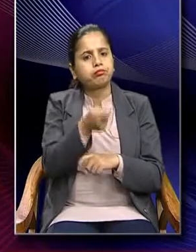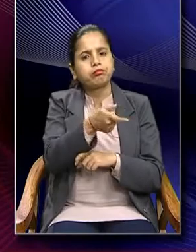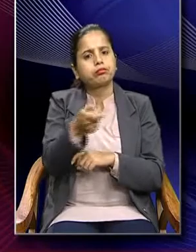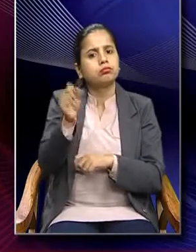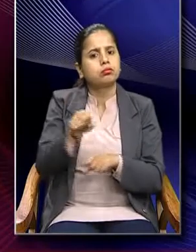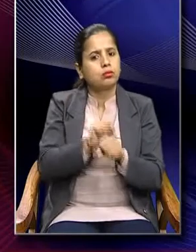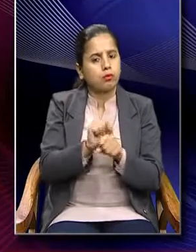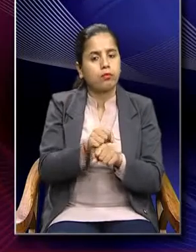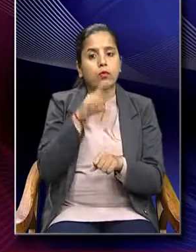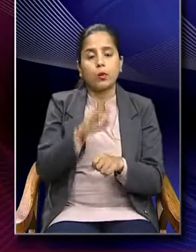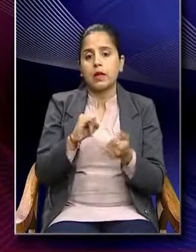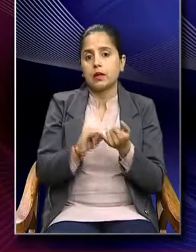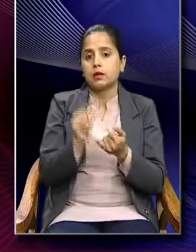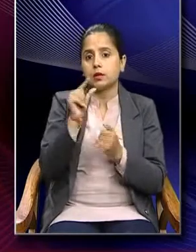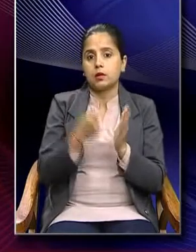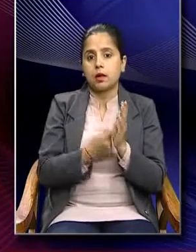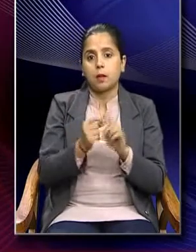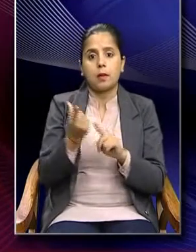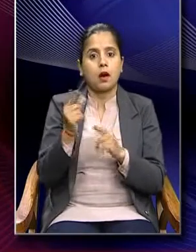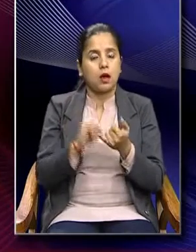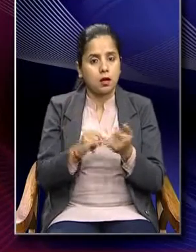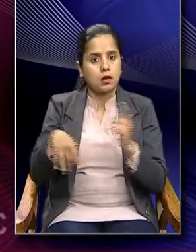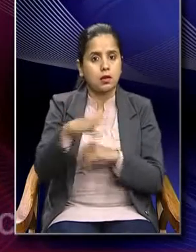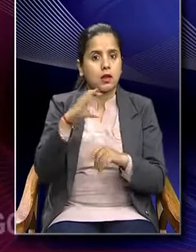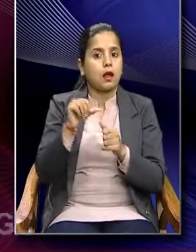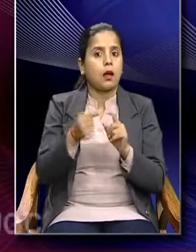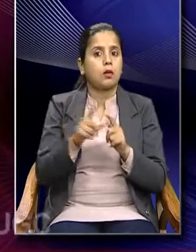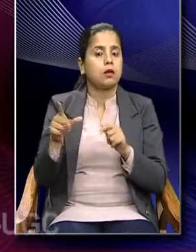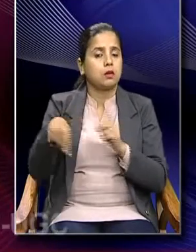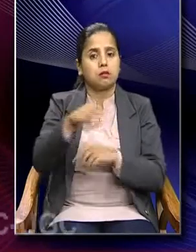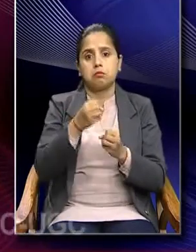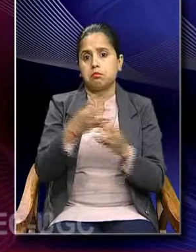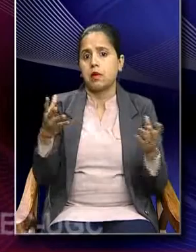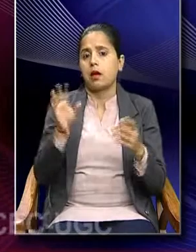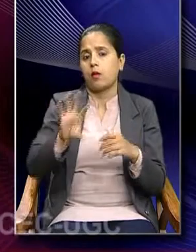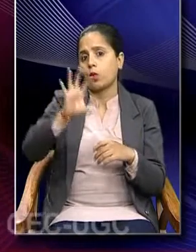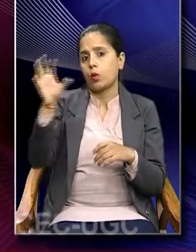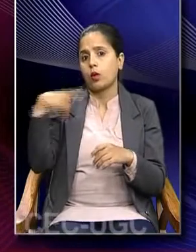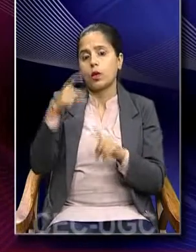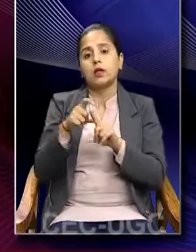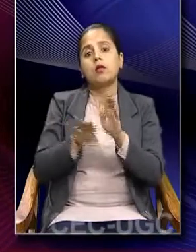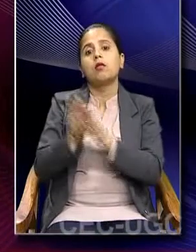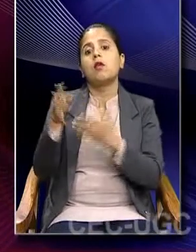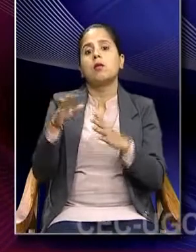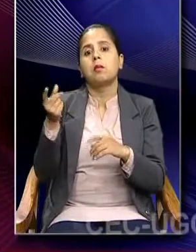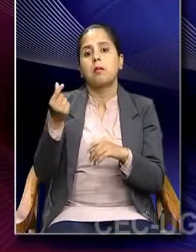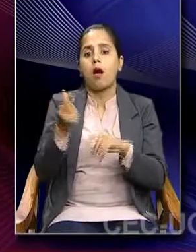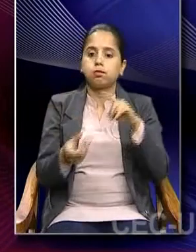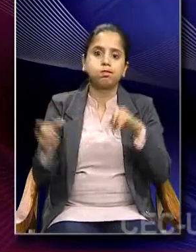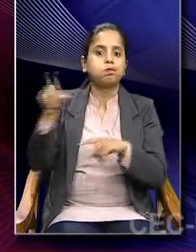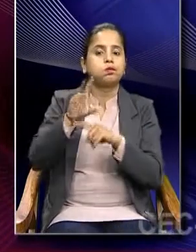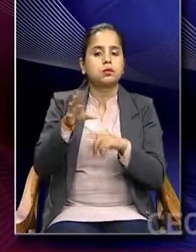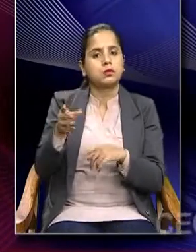the surplus capital which is there with dominant states, which is there with developed countries, so they invest that